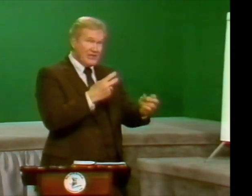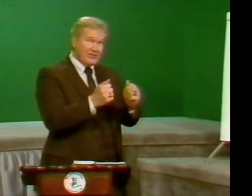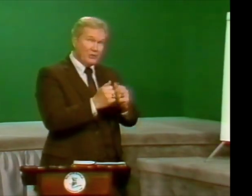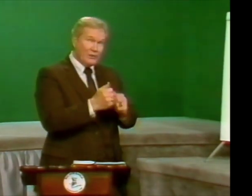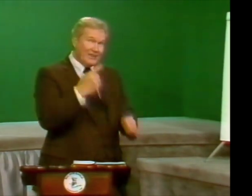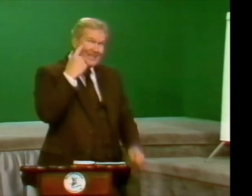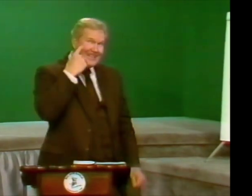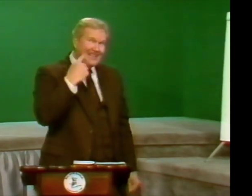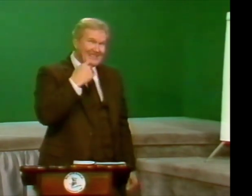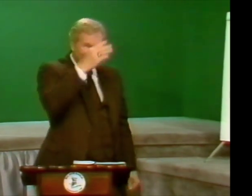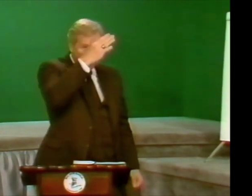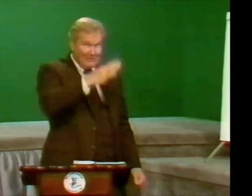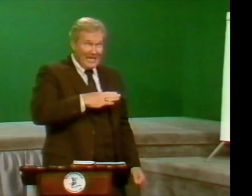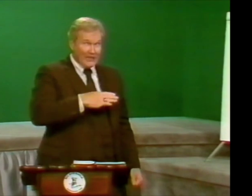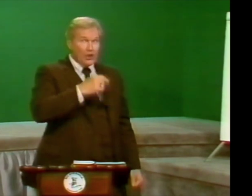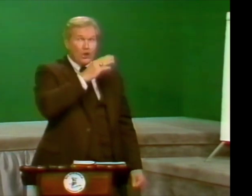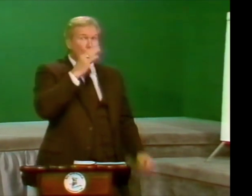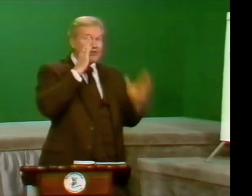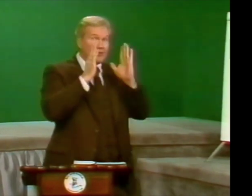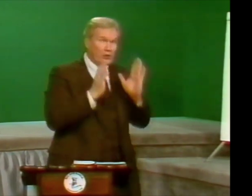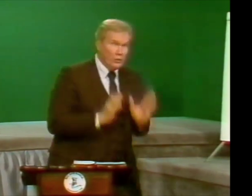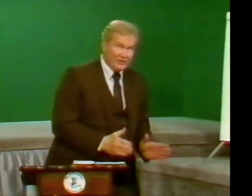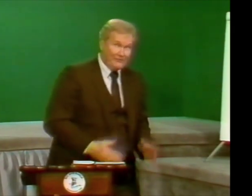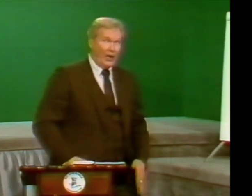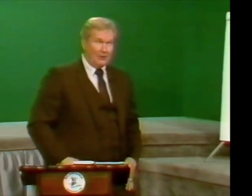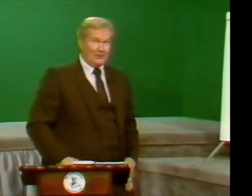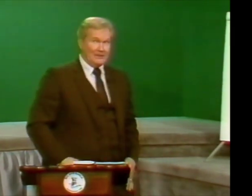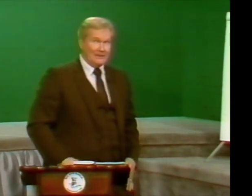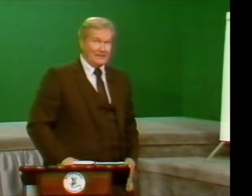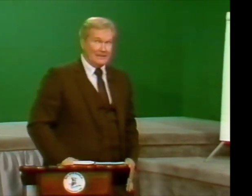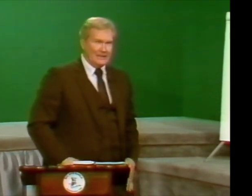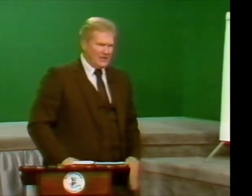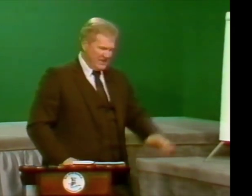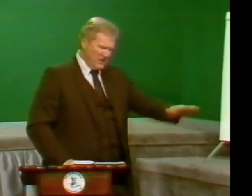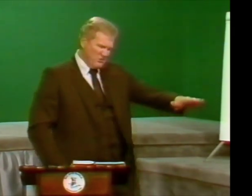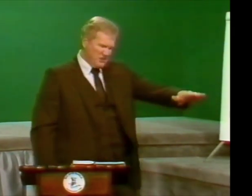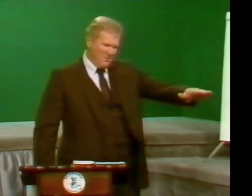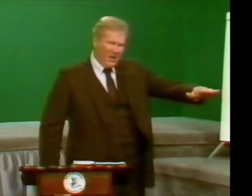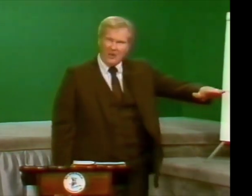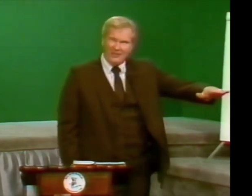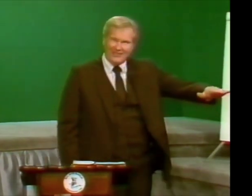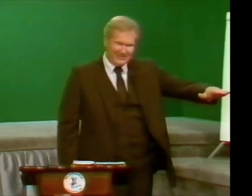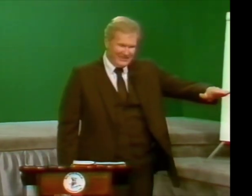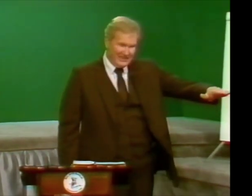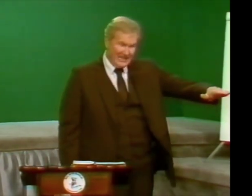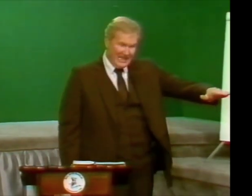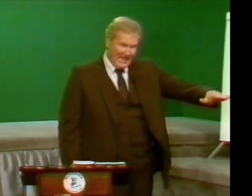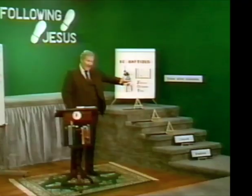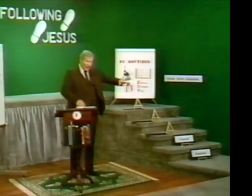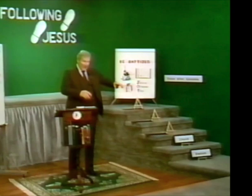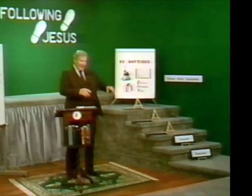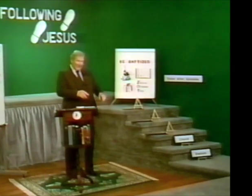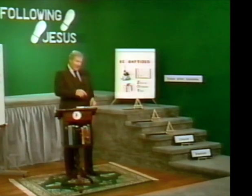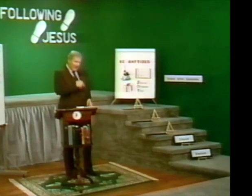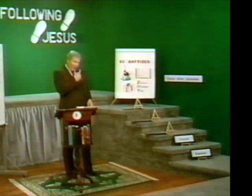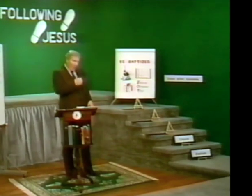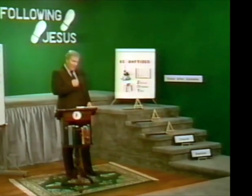visiting with a deaf man who was a farmer. He was small. And they told me,